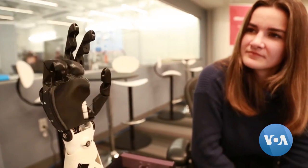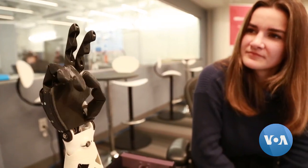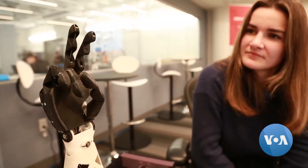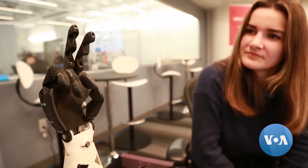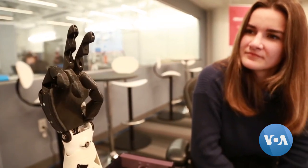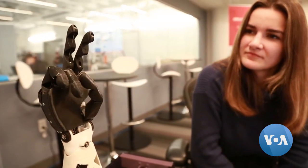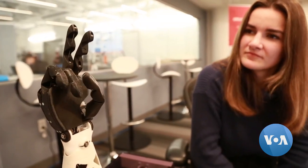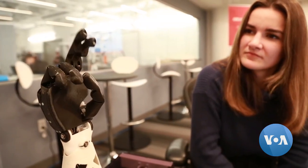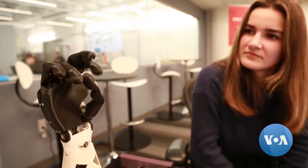VOA News, Boston.